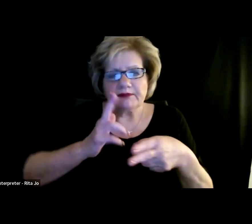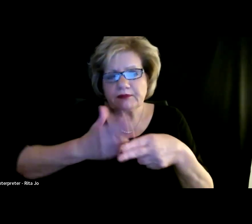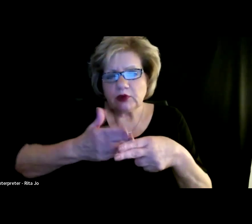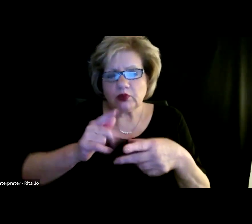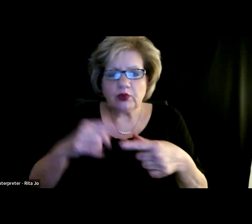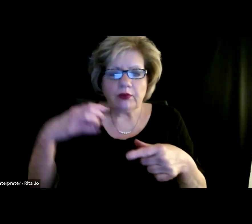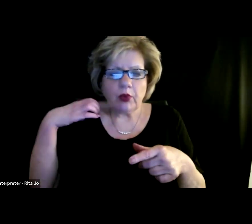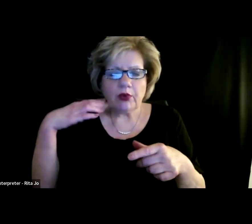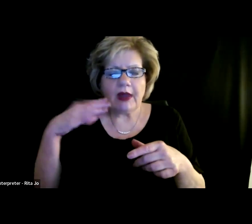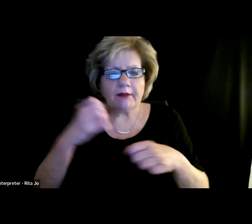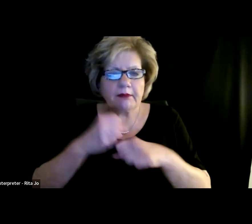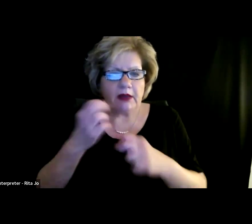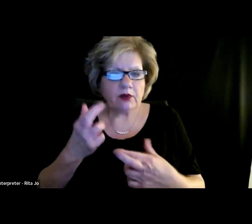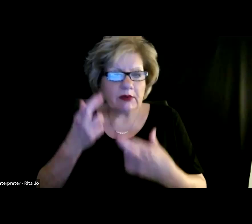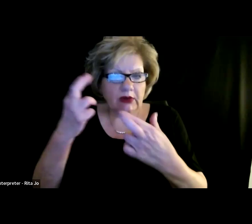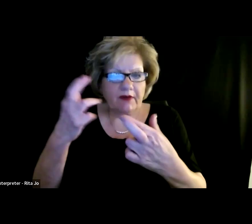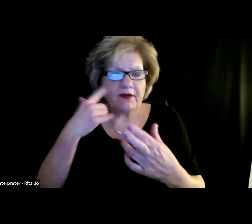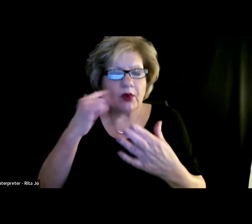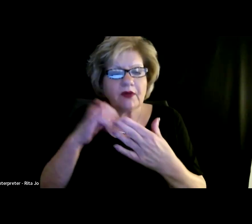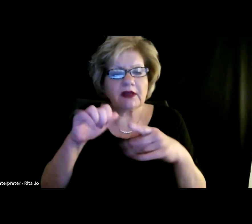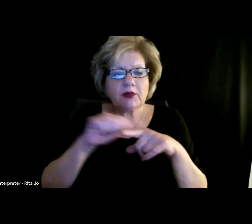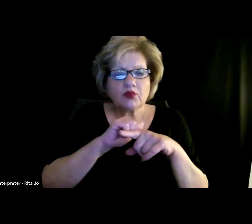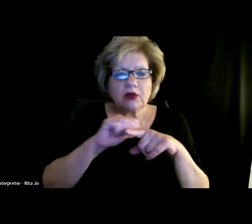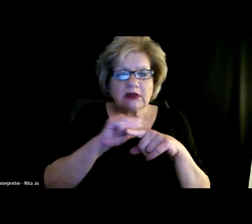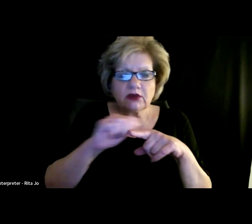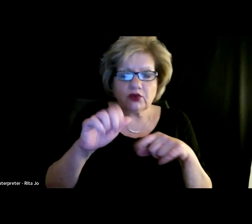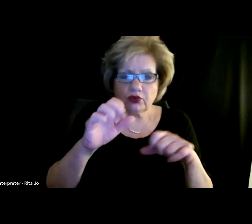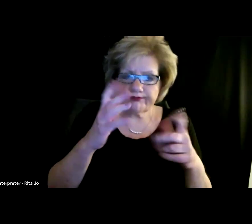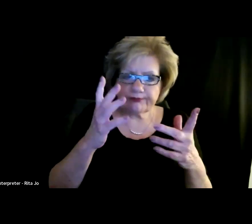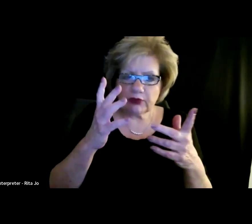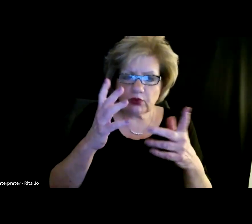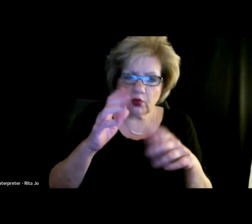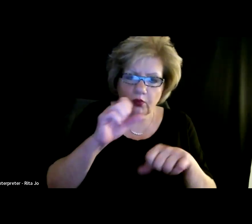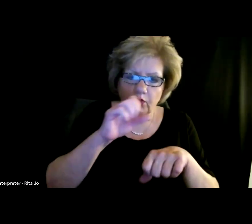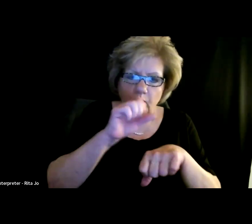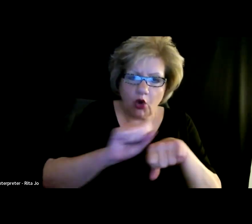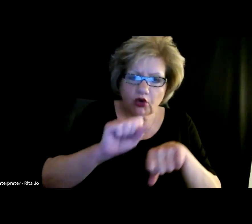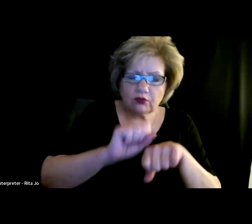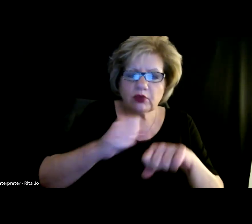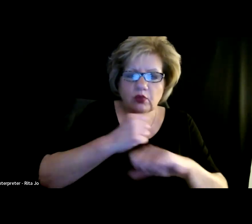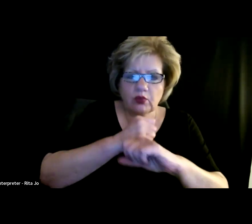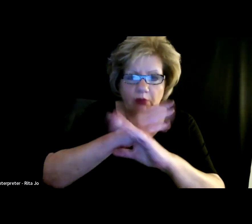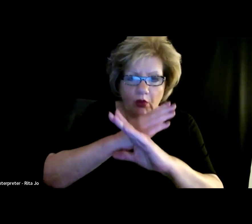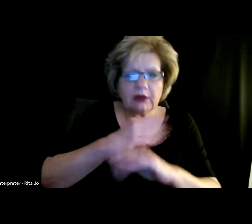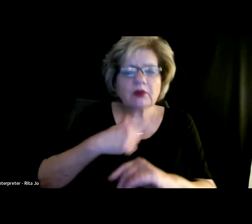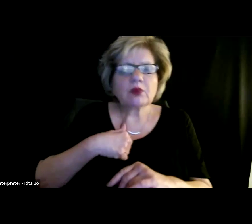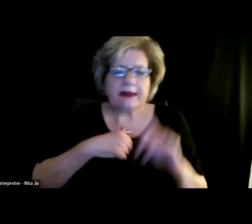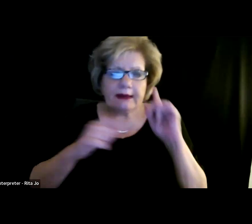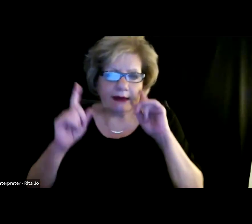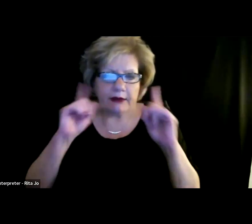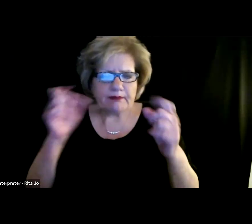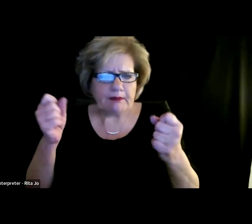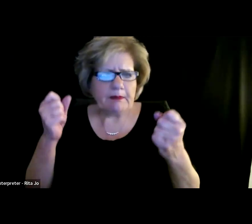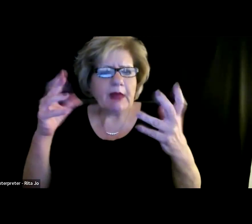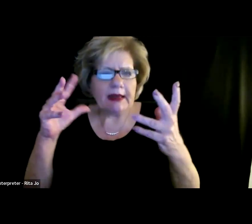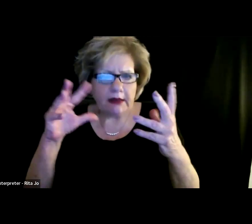on is the ability for the apprentice to work remotely. Even as we hear many companies trying to revisit the